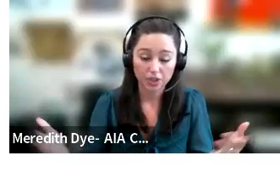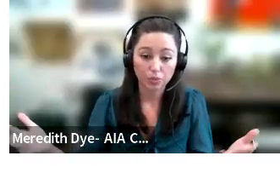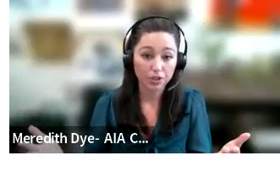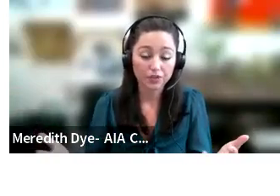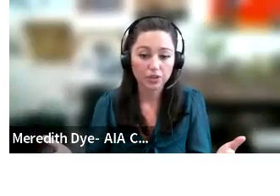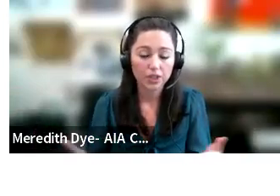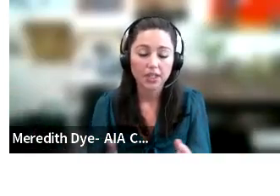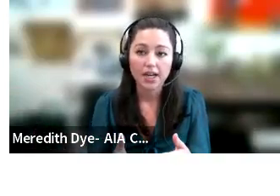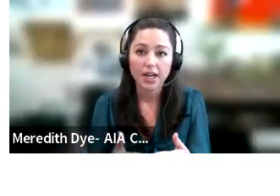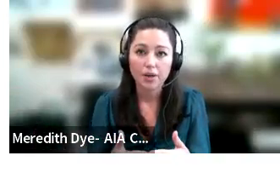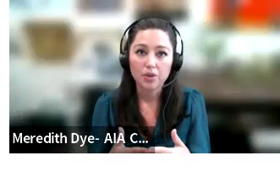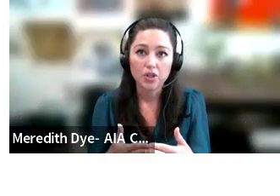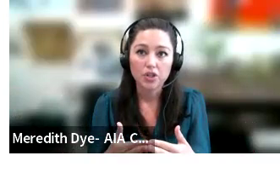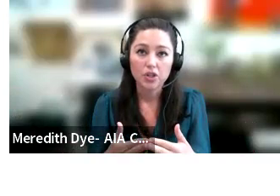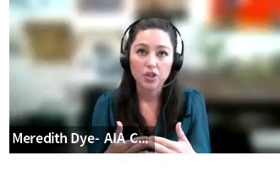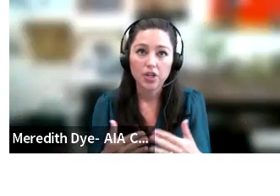2 or 3 or more of you.